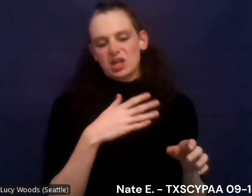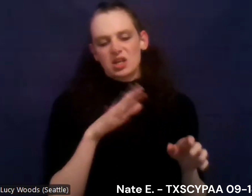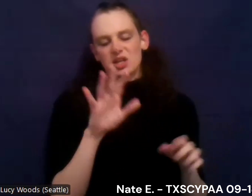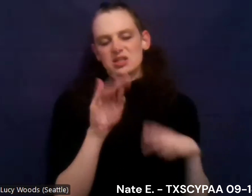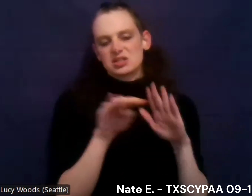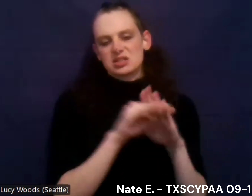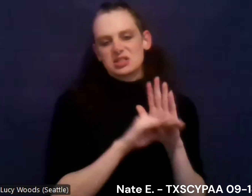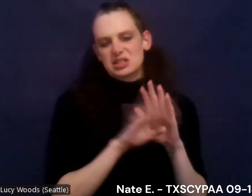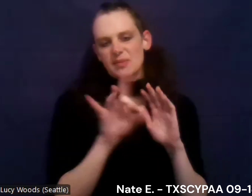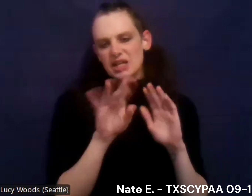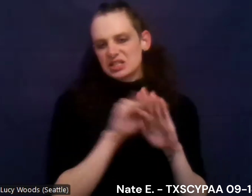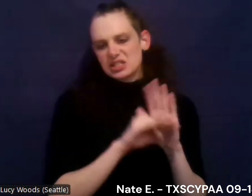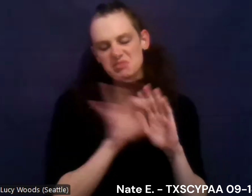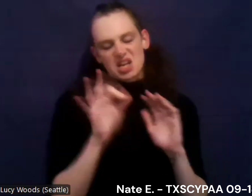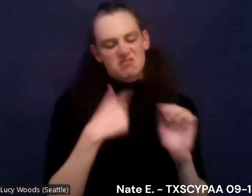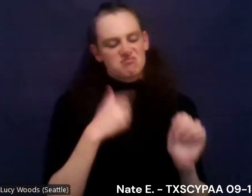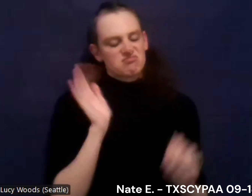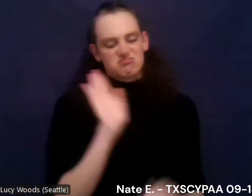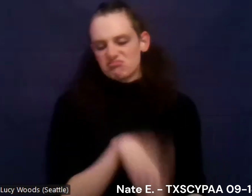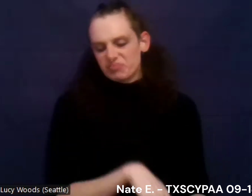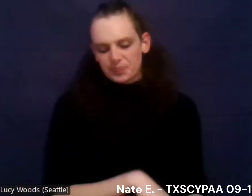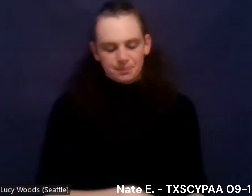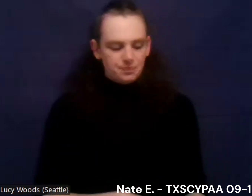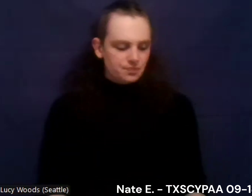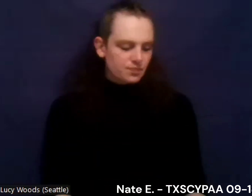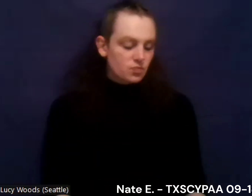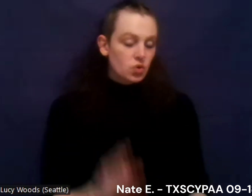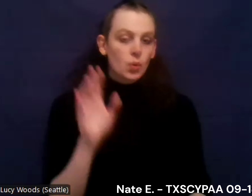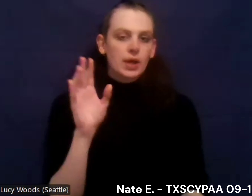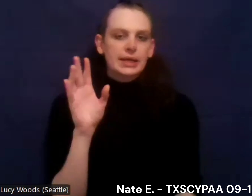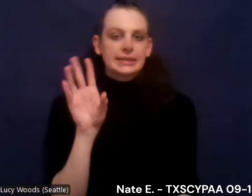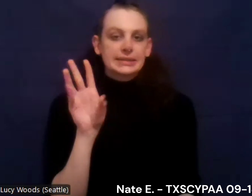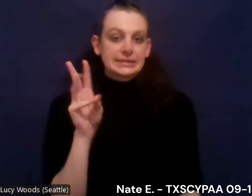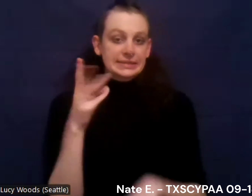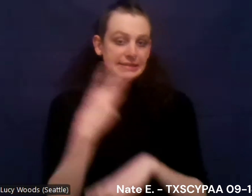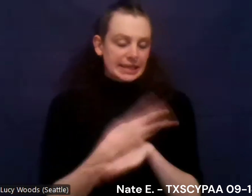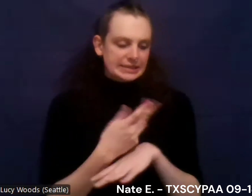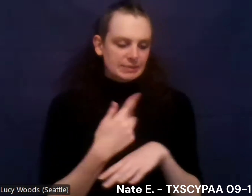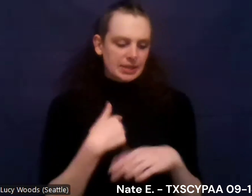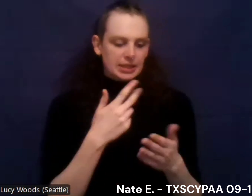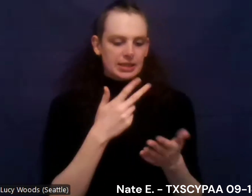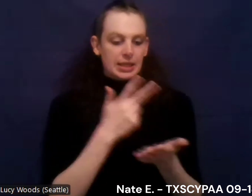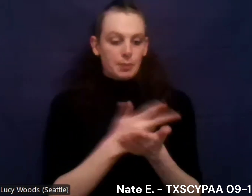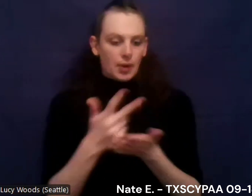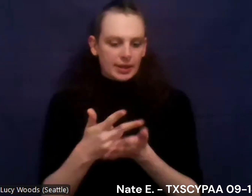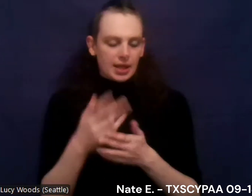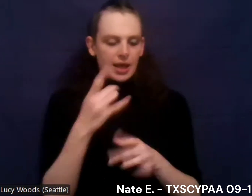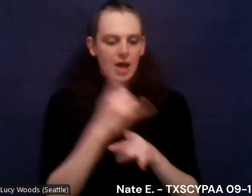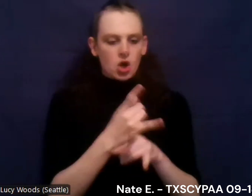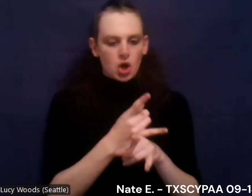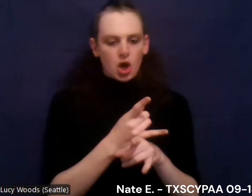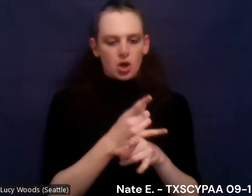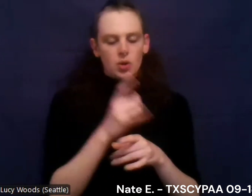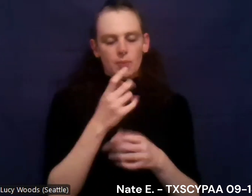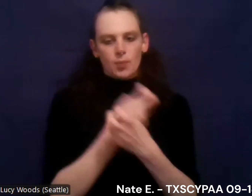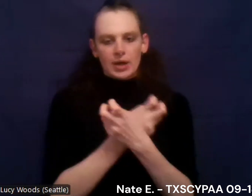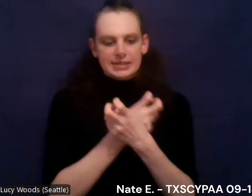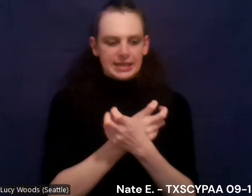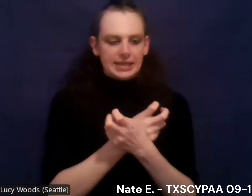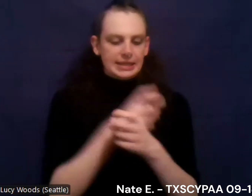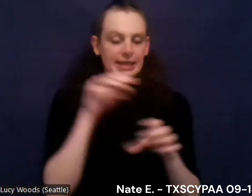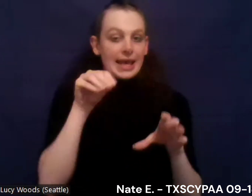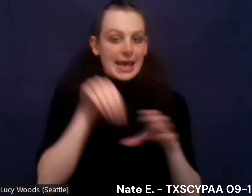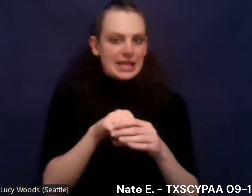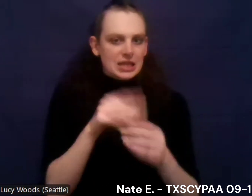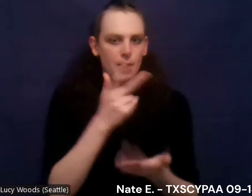um in a 6-day period, I got alcohol poisoning in the parking lot of rehab, which was the second time that had happened to me. And then,